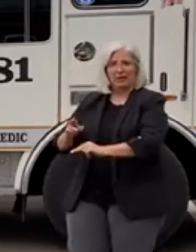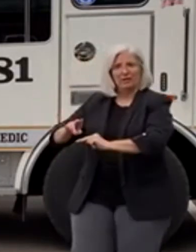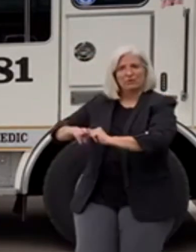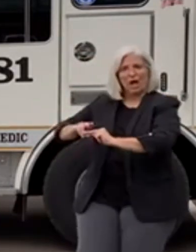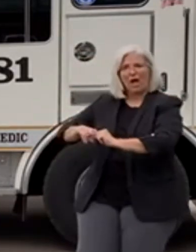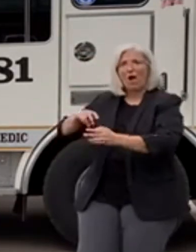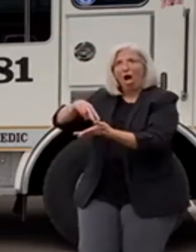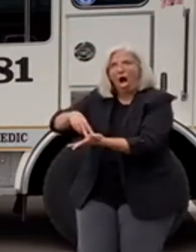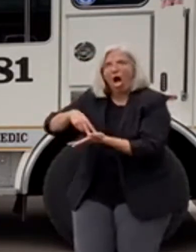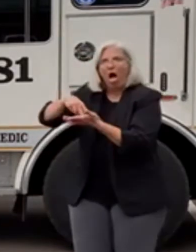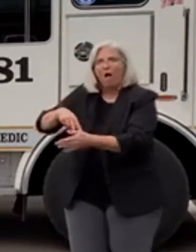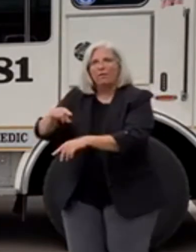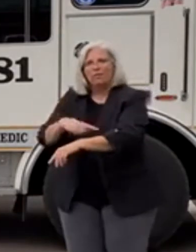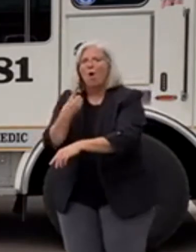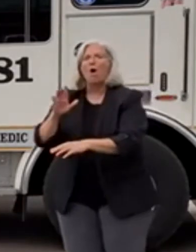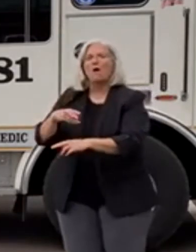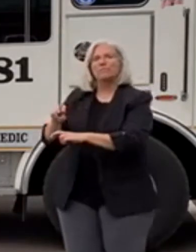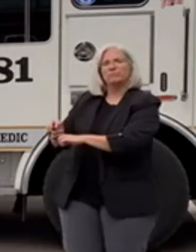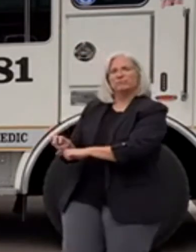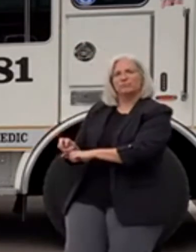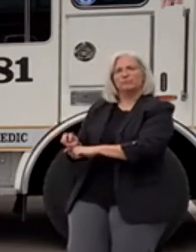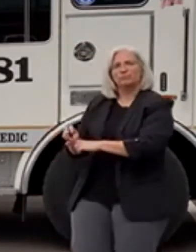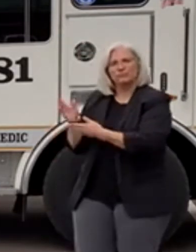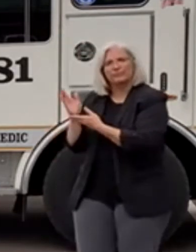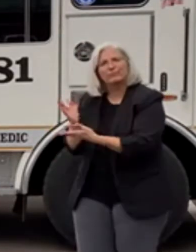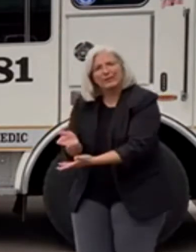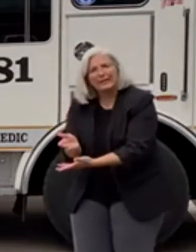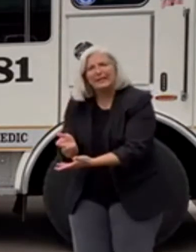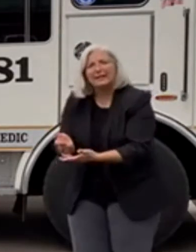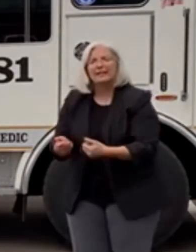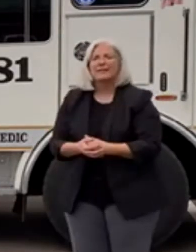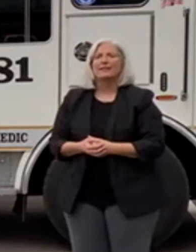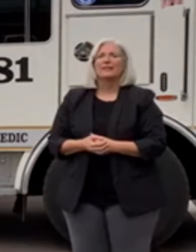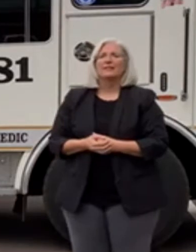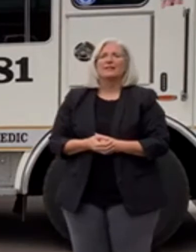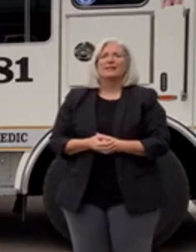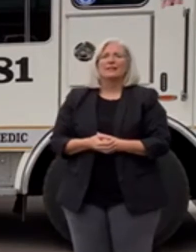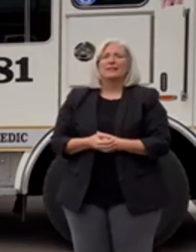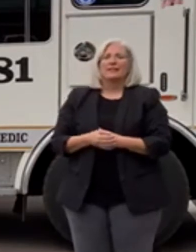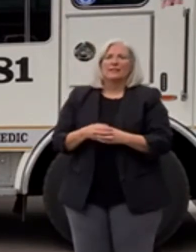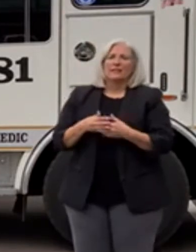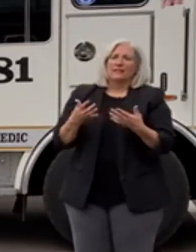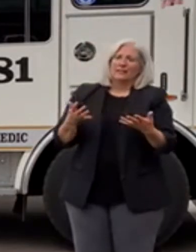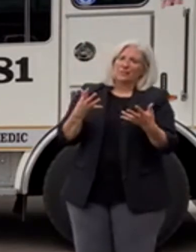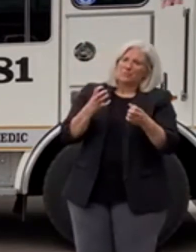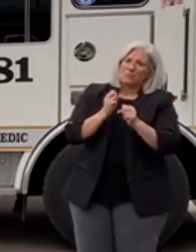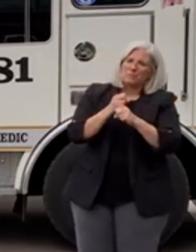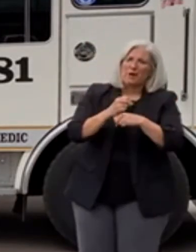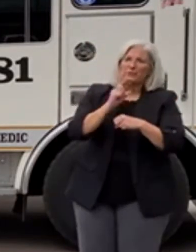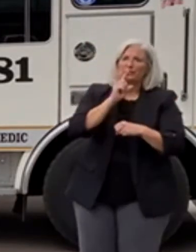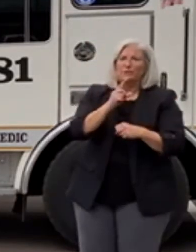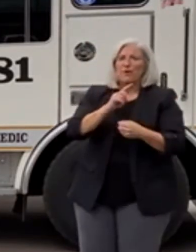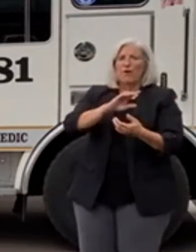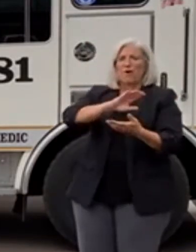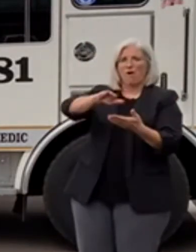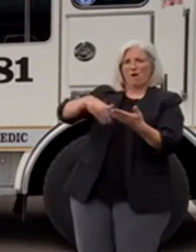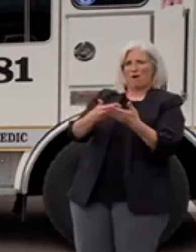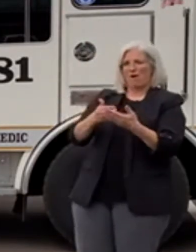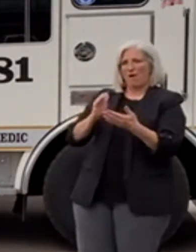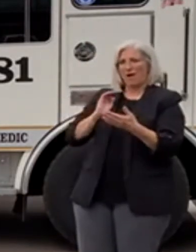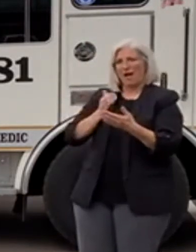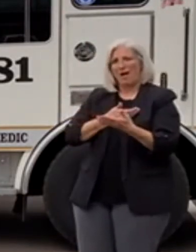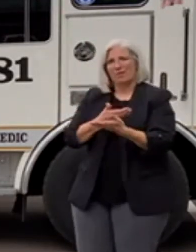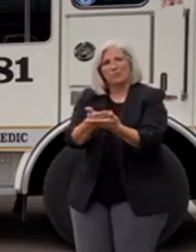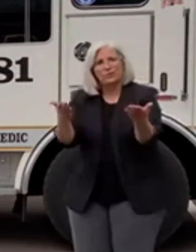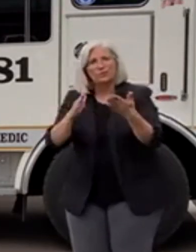going to be outside of a store waiting to go in. What we want to make sure of is that we're creating environments where everybody is safe. We're